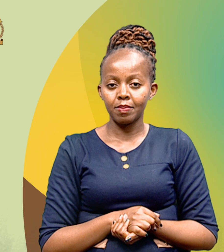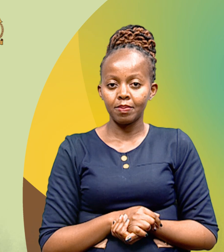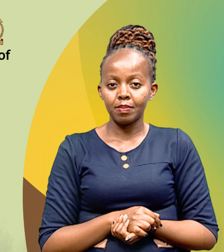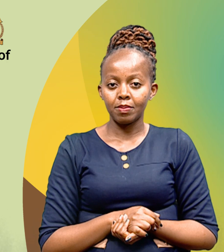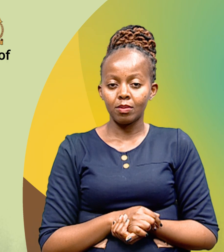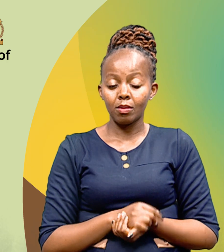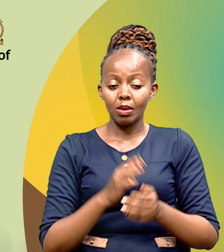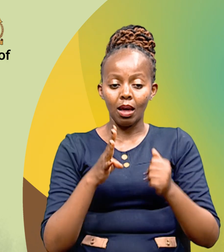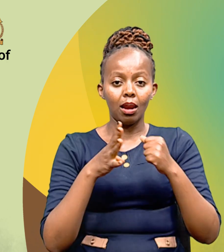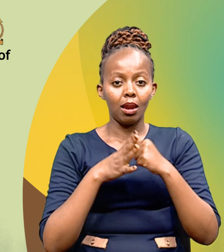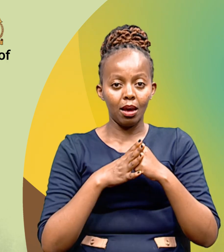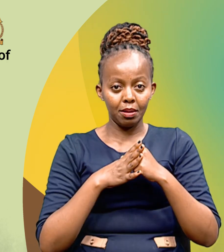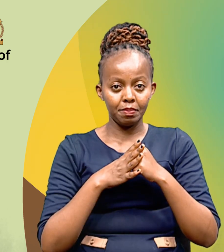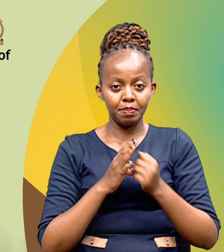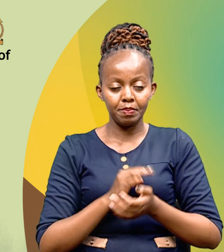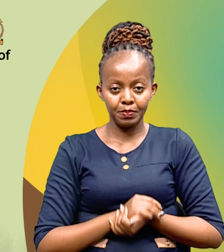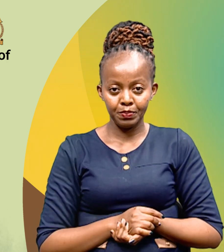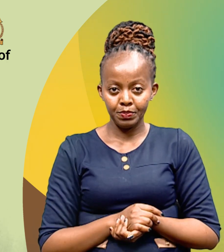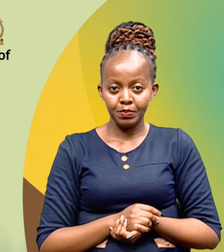9.